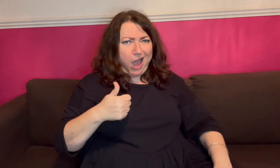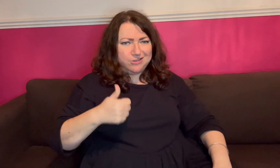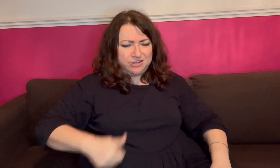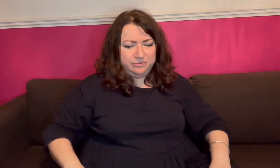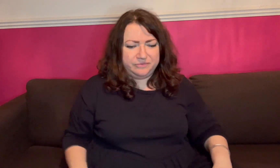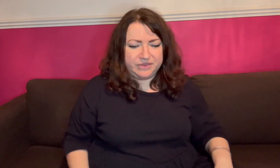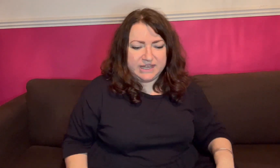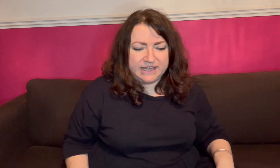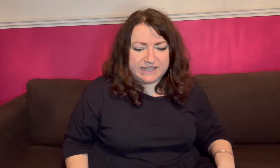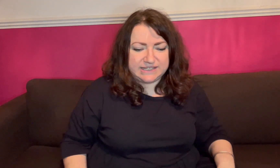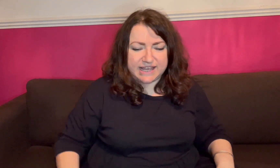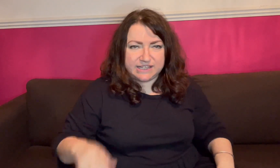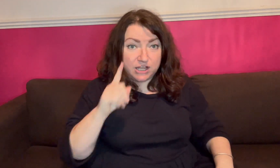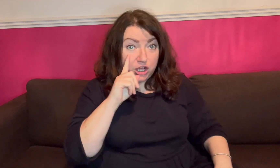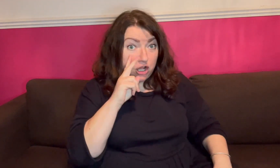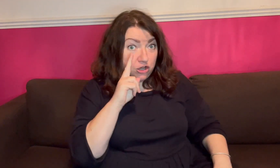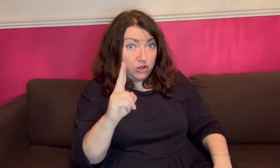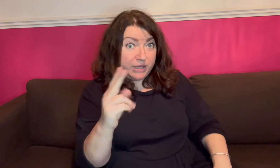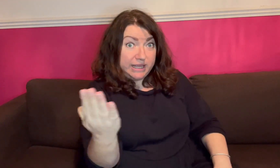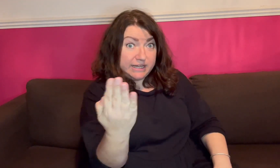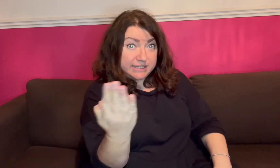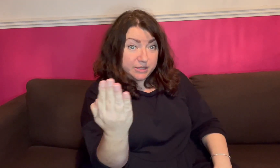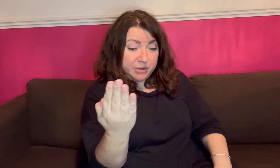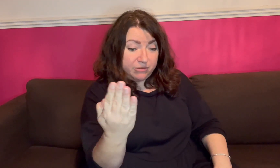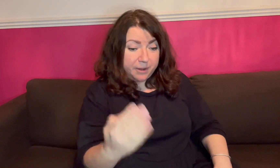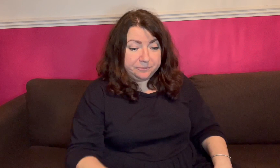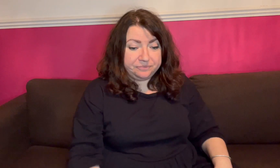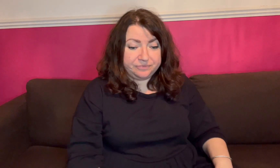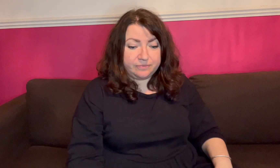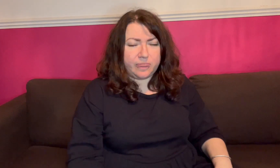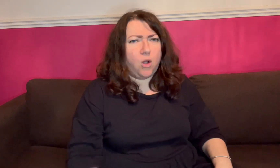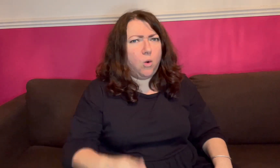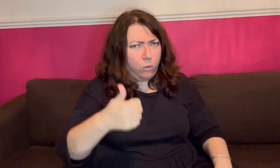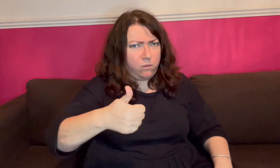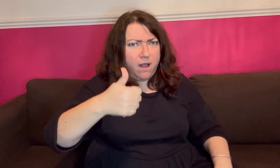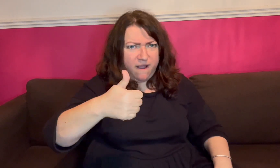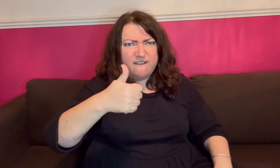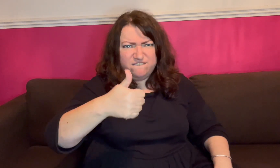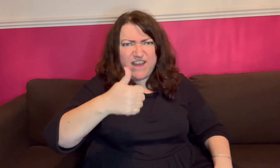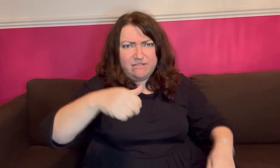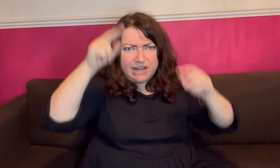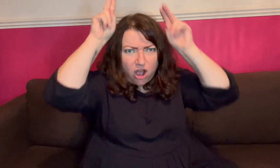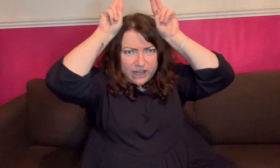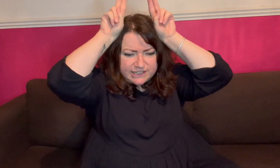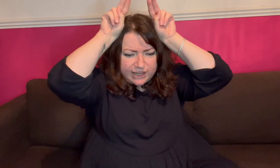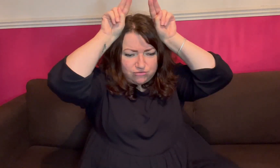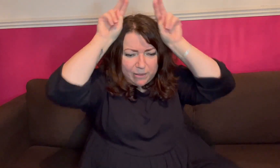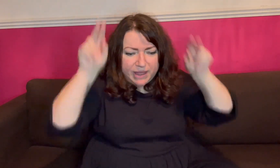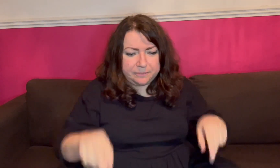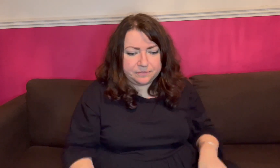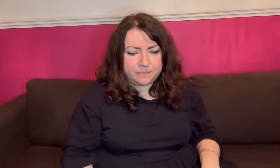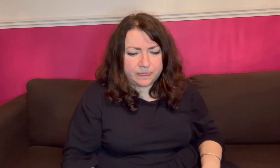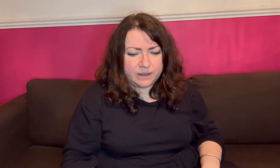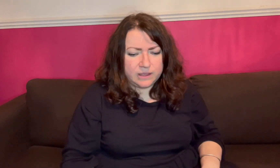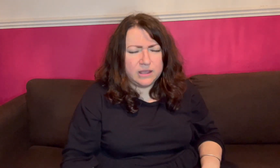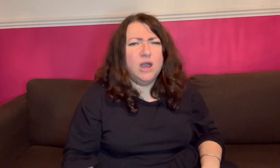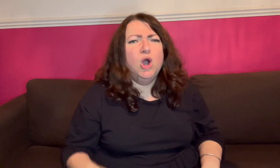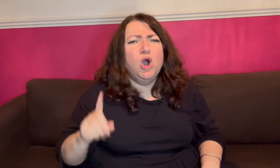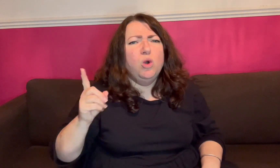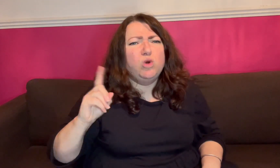that?" he said, looking into the mirror. "Oh, very nice," said Rabbit. "What did